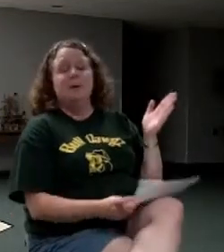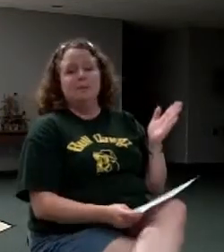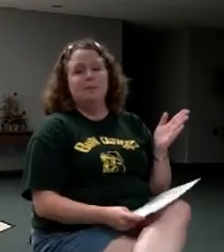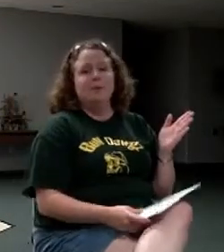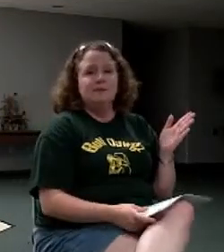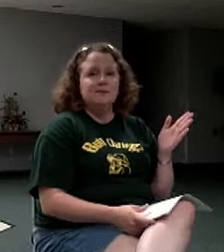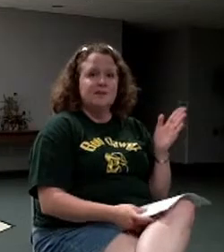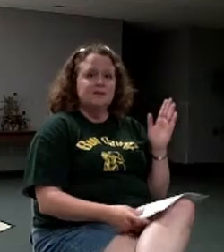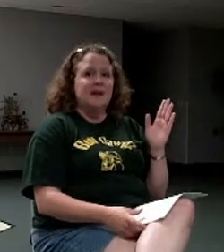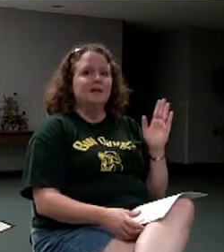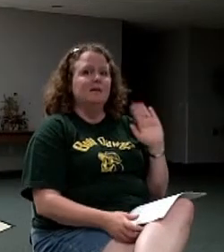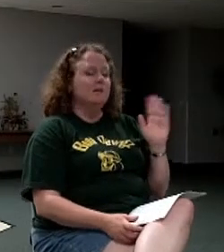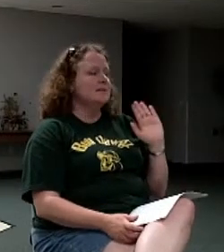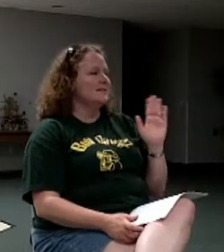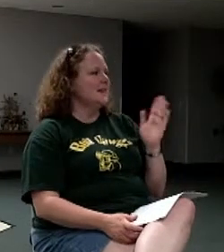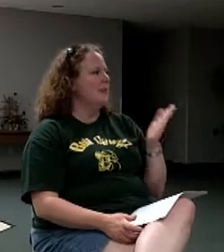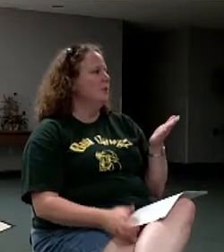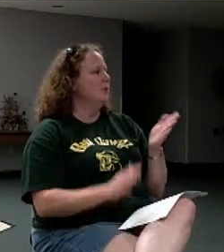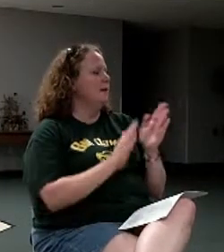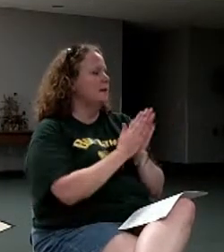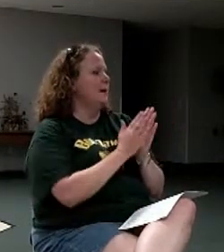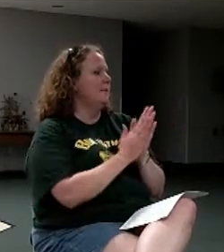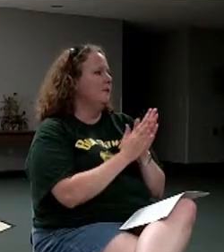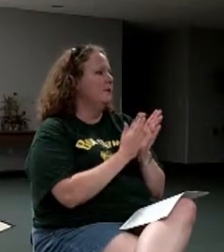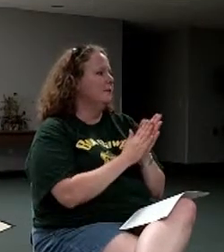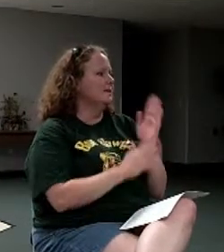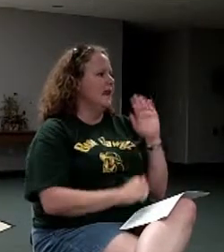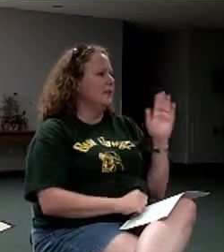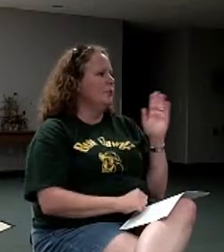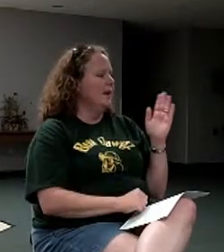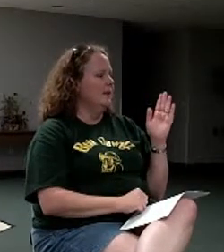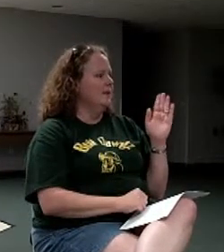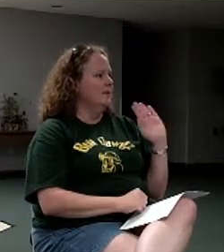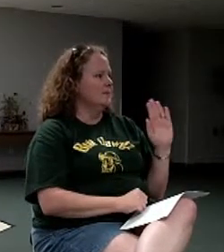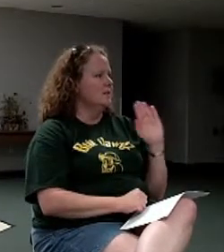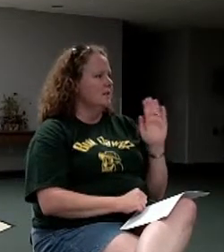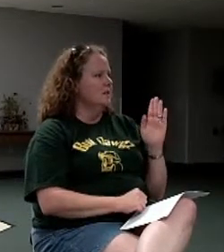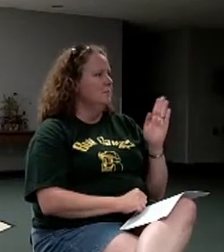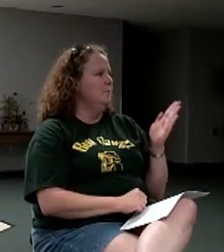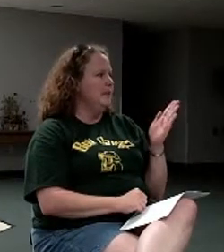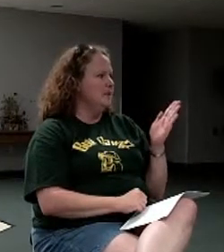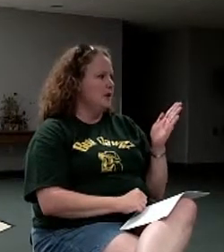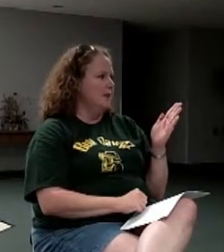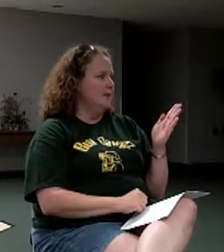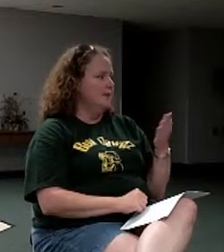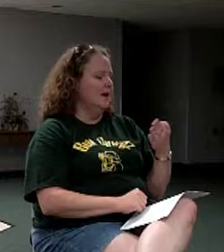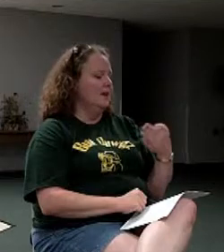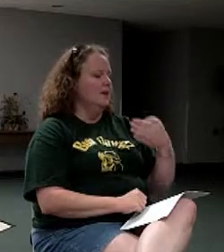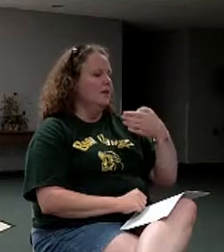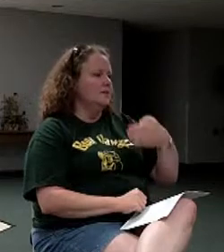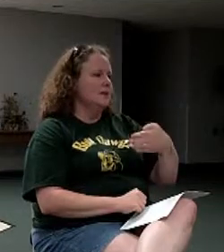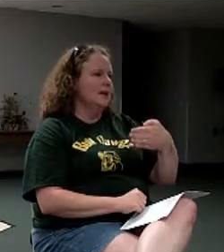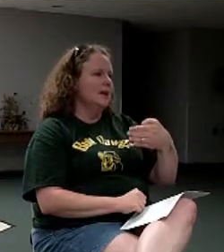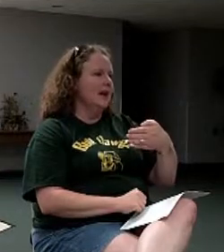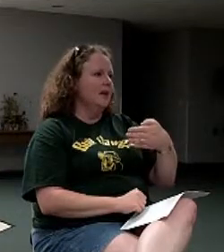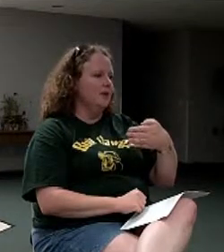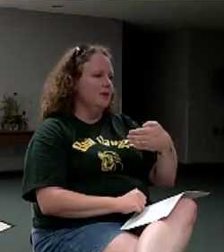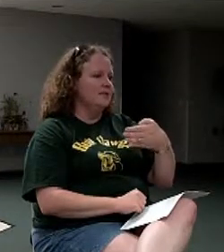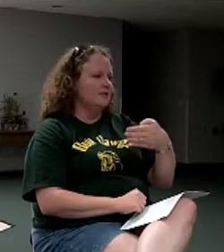paper. We did discuss that. This is a tablet or a piece of paper. This hand right here, this B shape. Okay. To make it a calendar, it goes in front